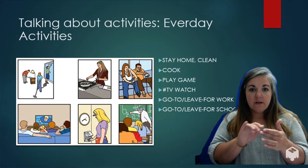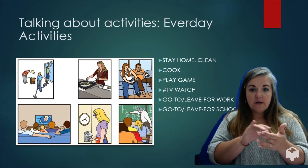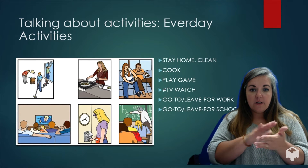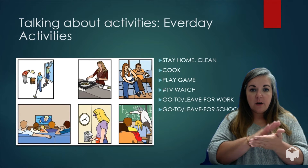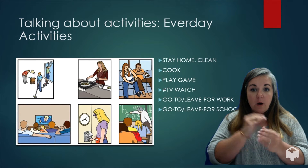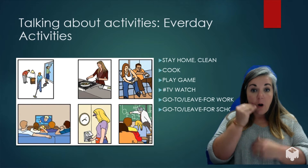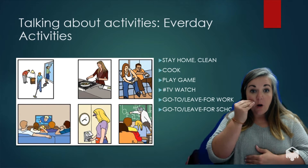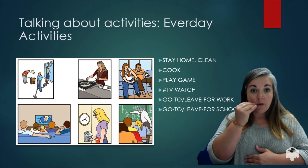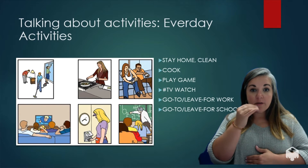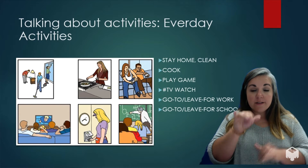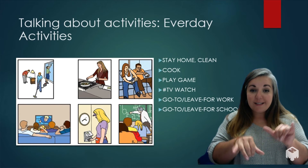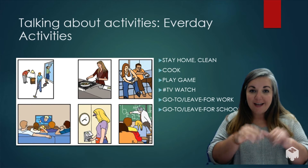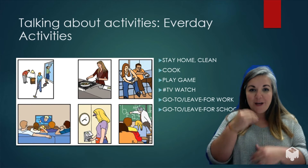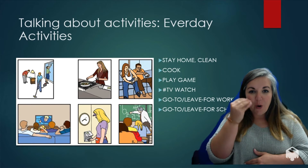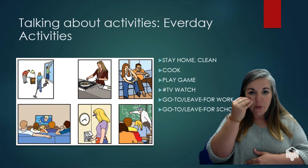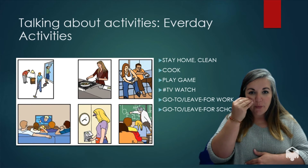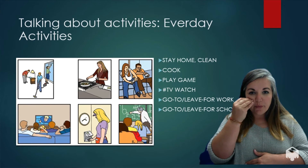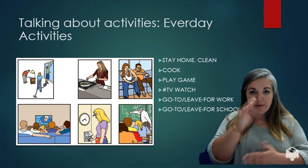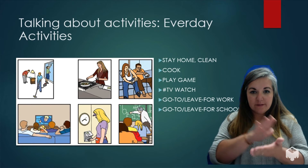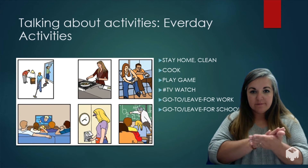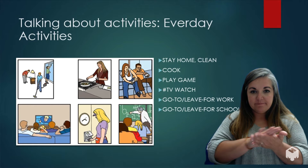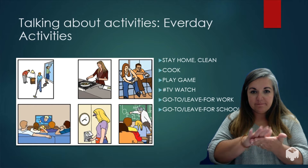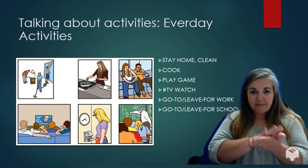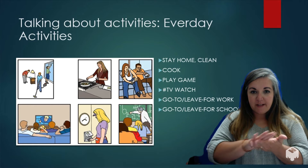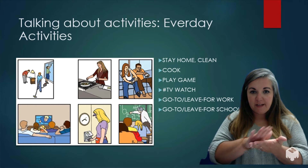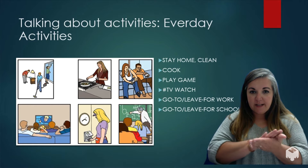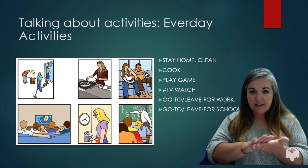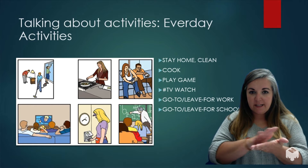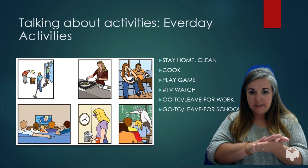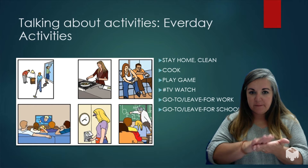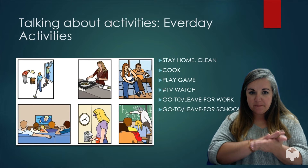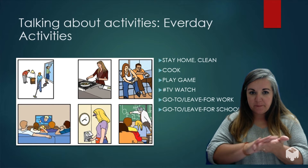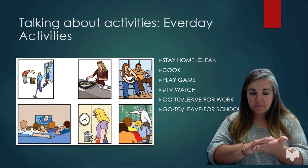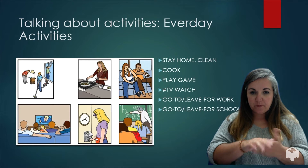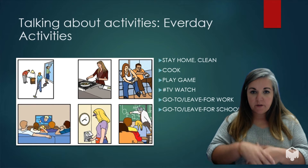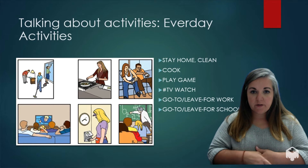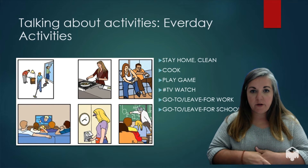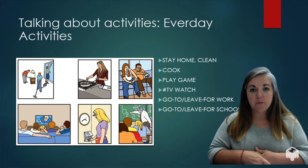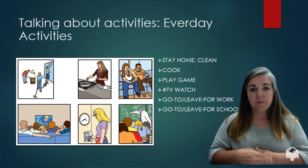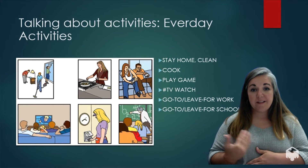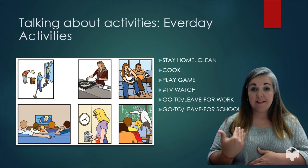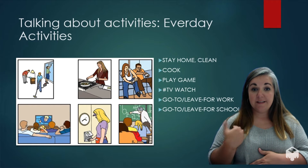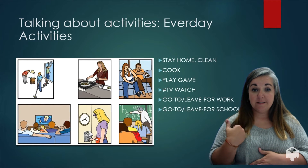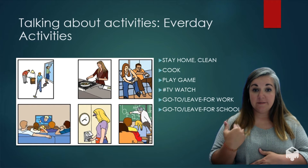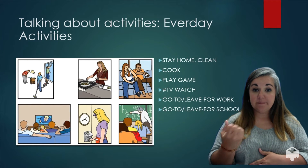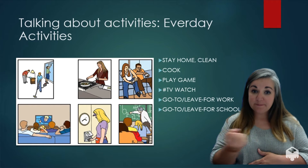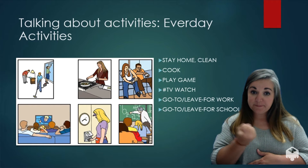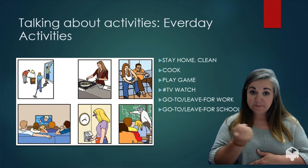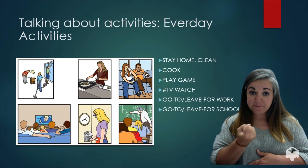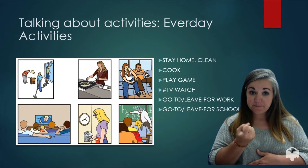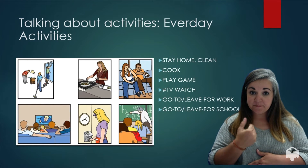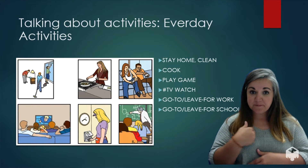this, stay home and clean. So,